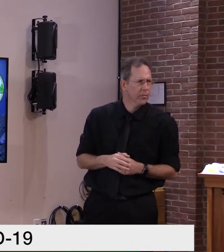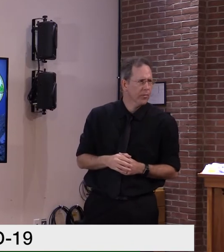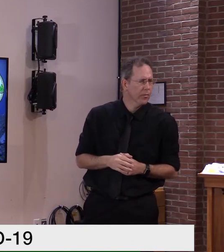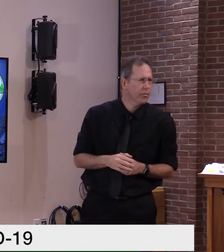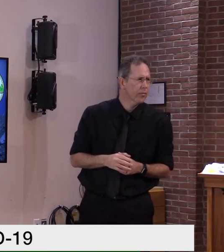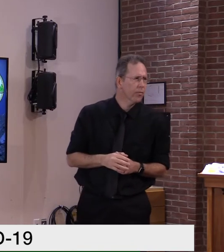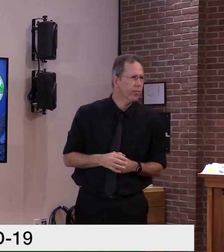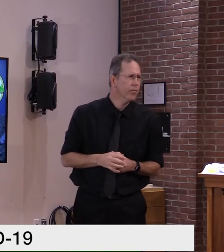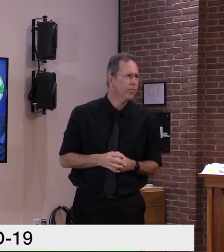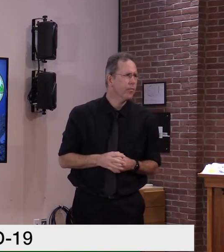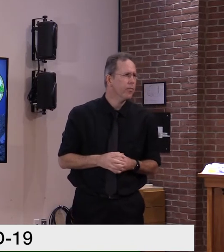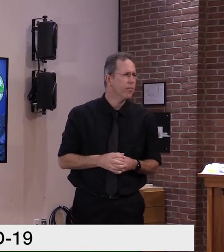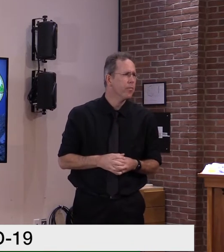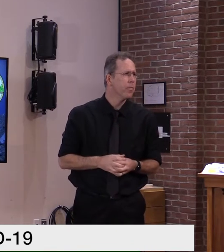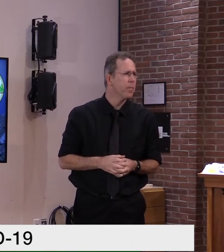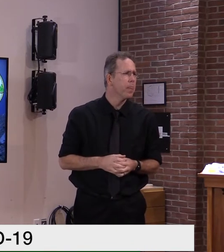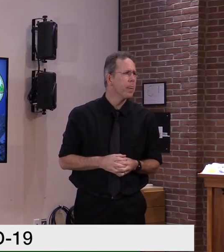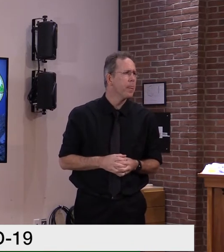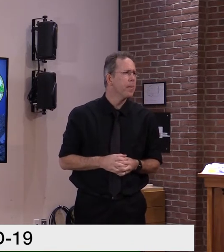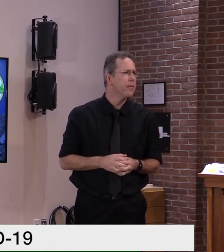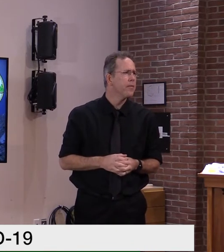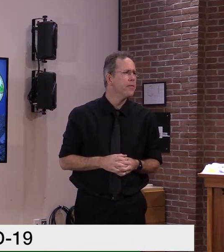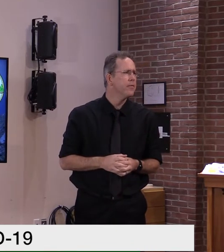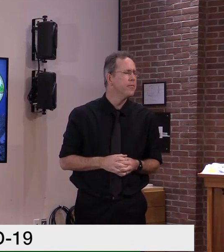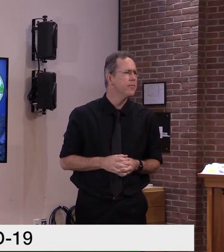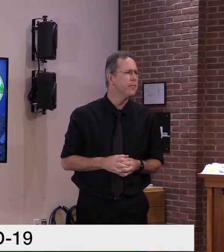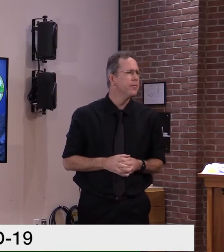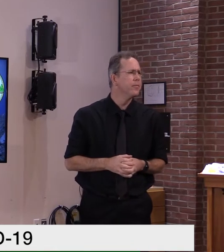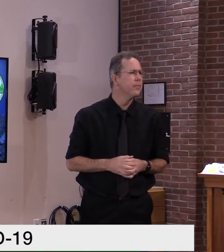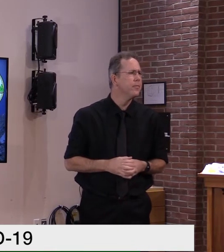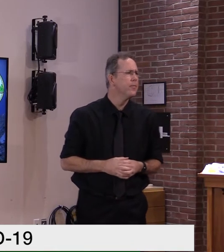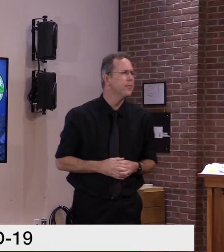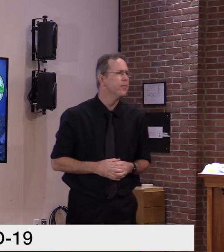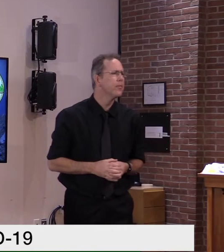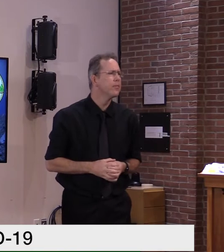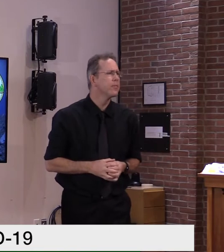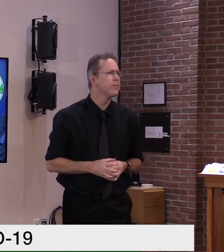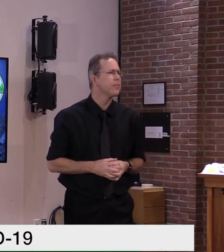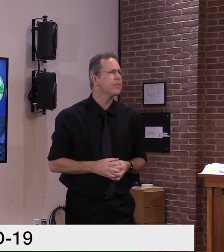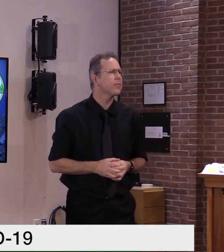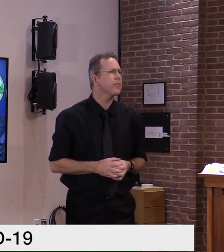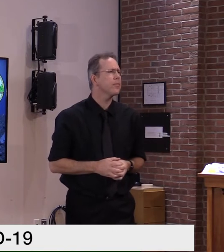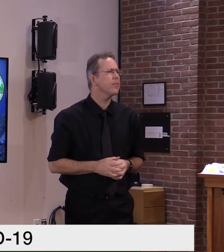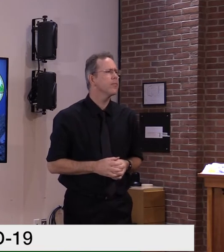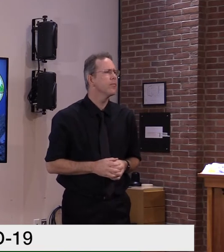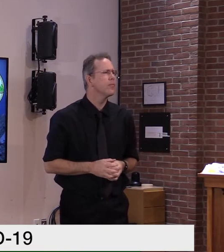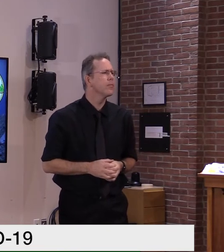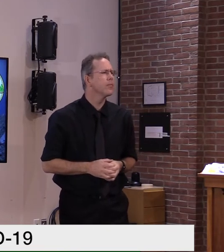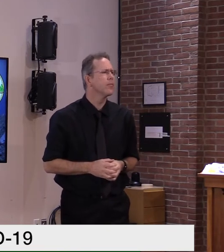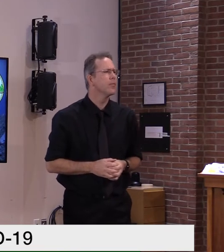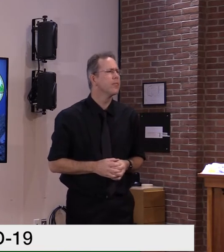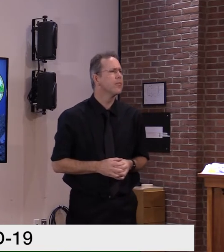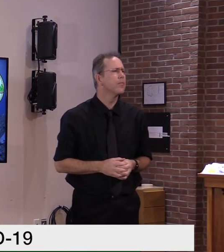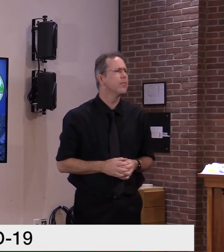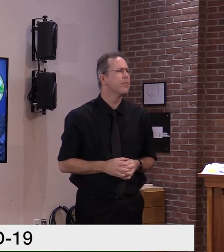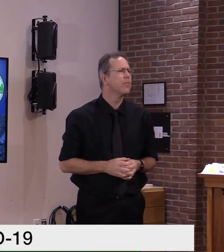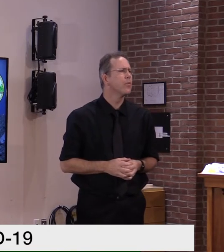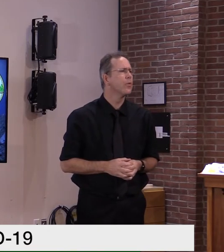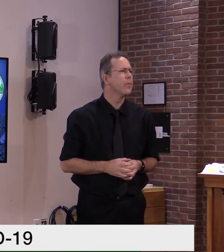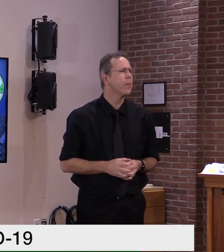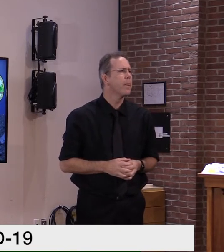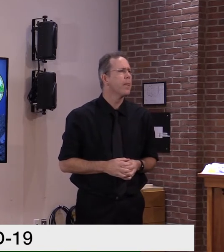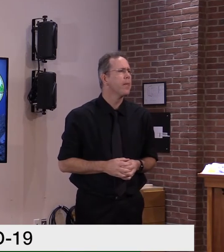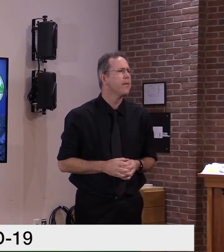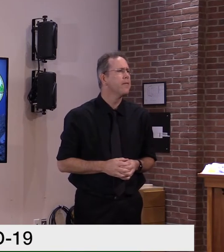booked. The hospital wouldn't do it because he was asymptomatic. The health department told him because he has an Android phone and no computer access, he wasn't able to sign up on the